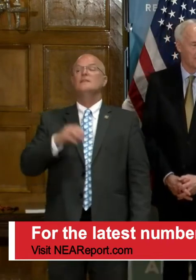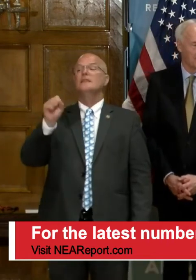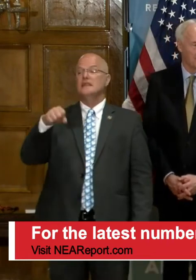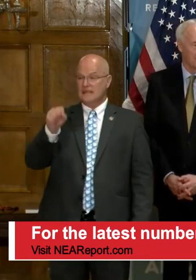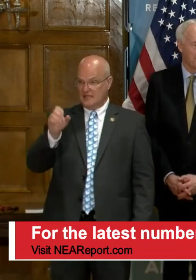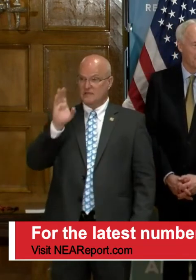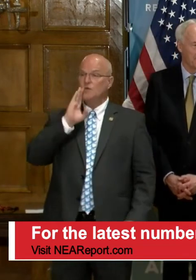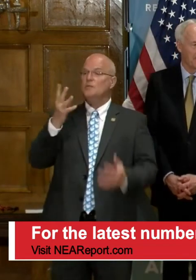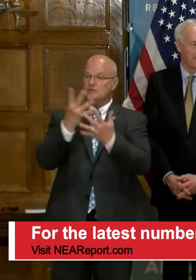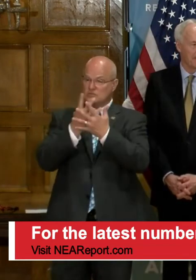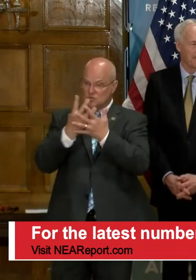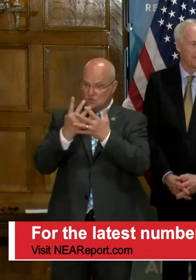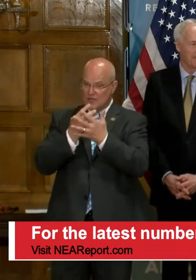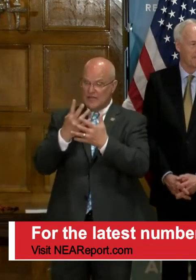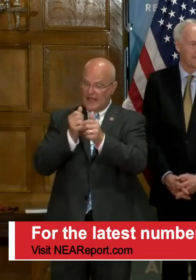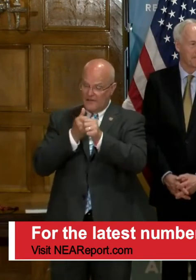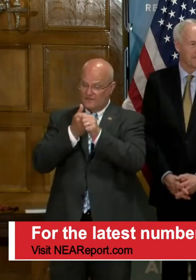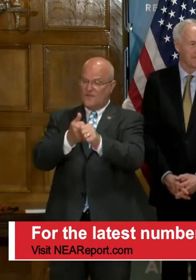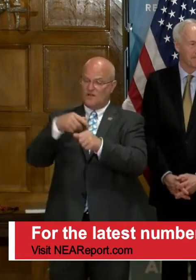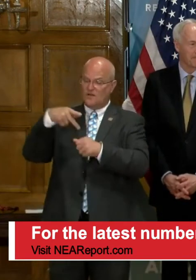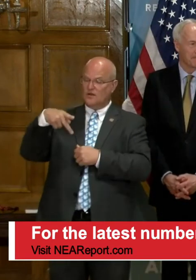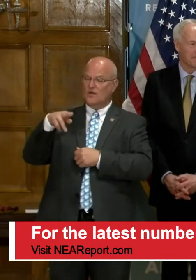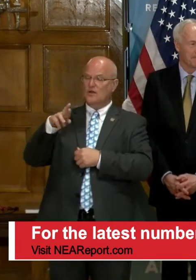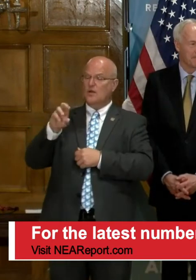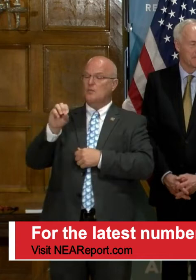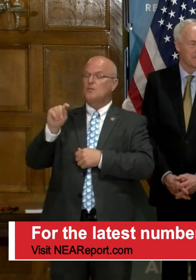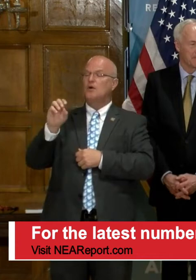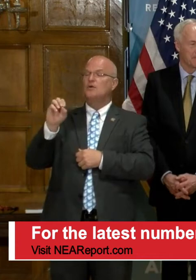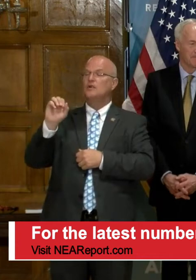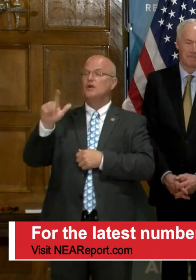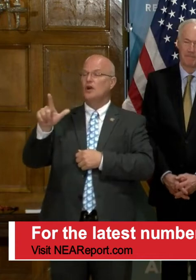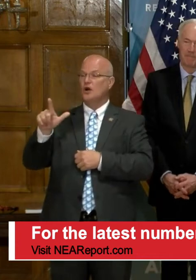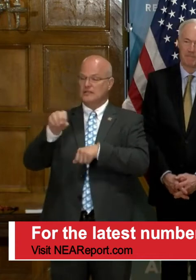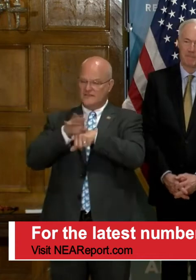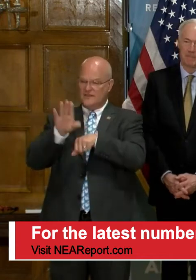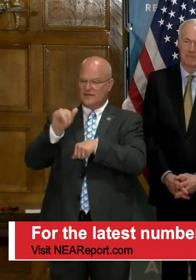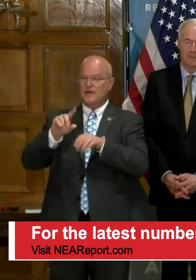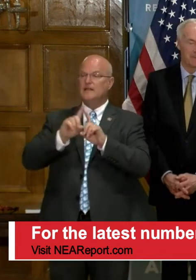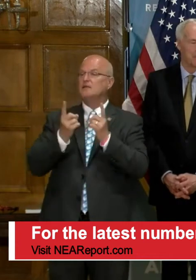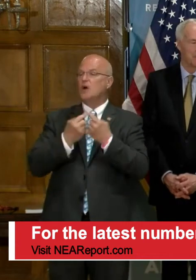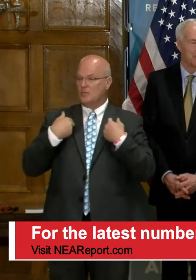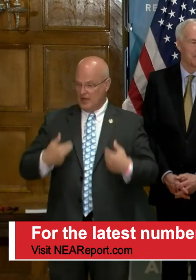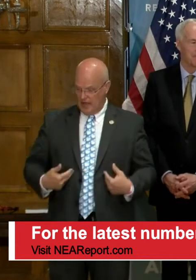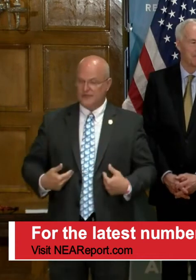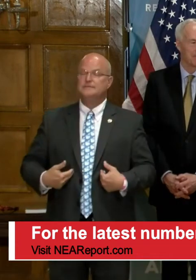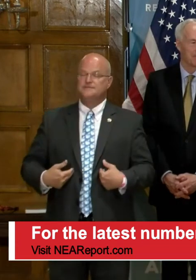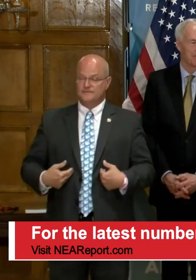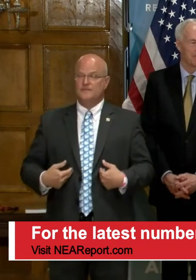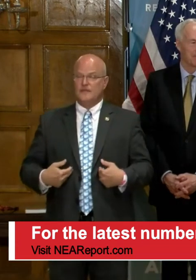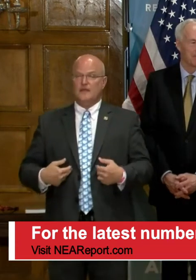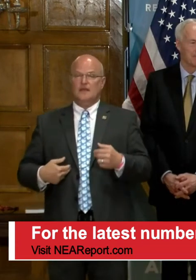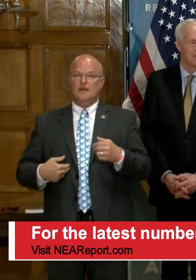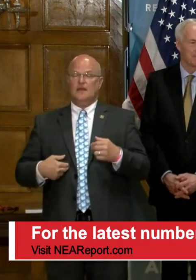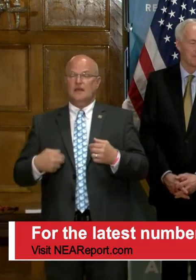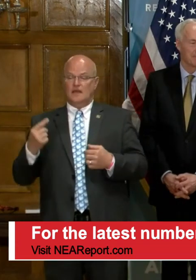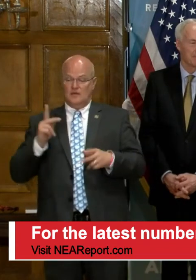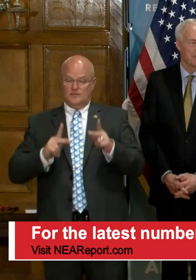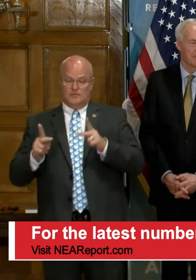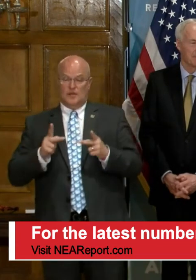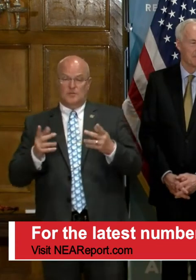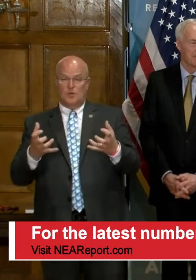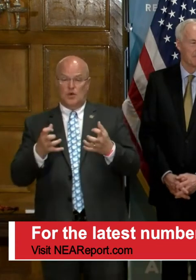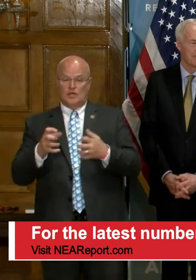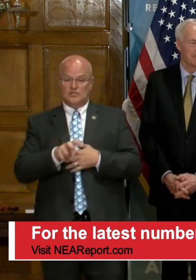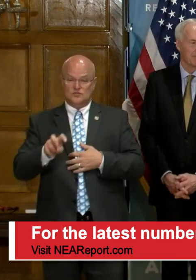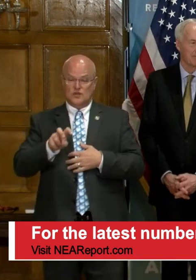Yes, we will be screening and following the protocols as advised by the Department of Health. We'll also, if someone wants